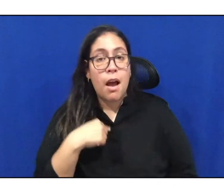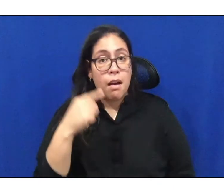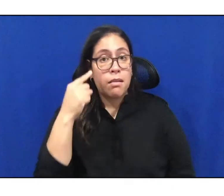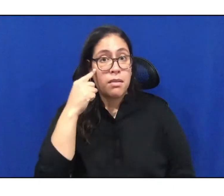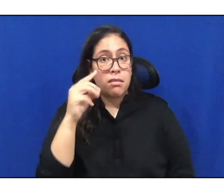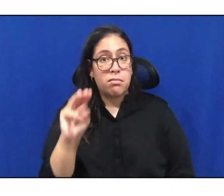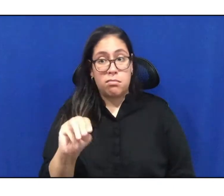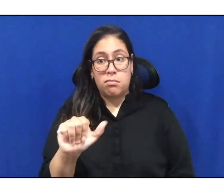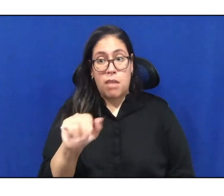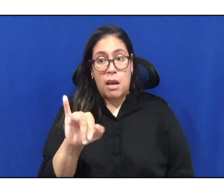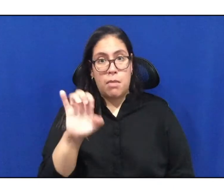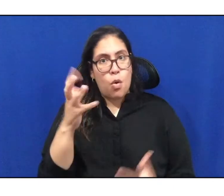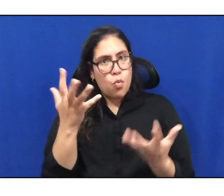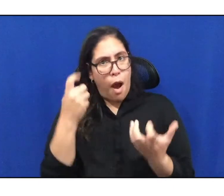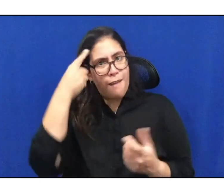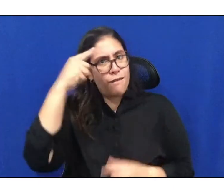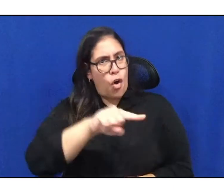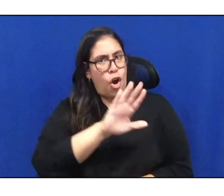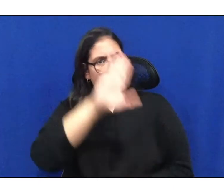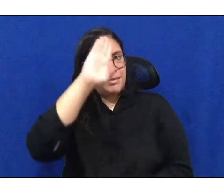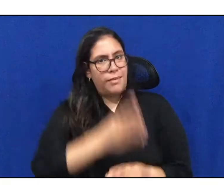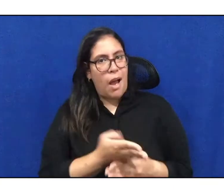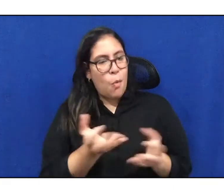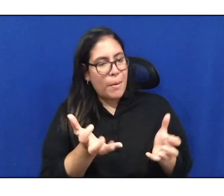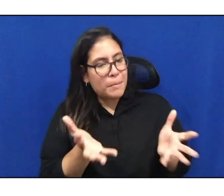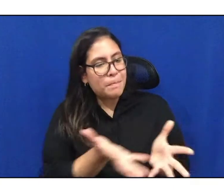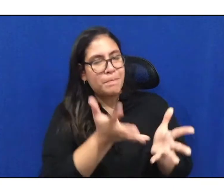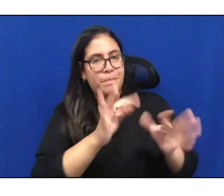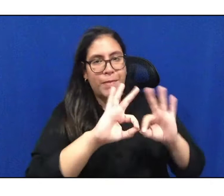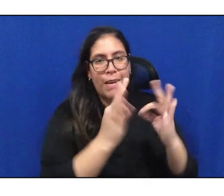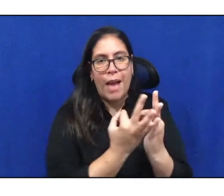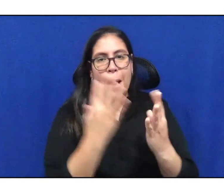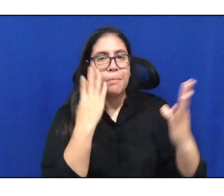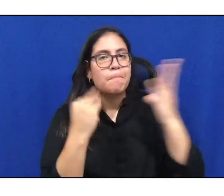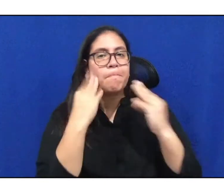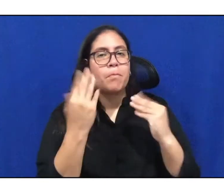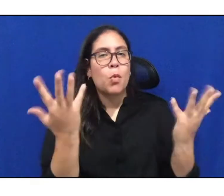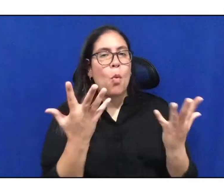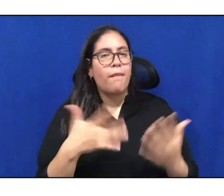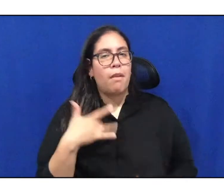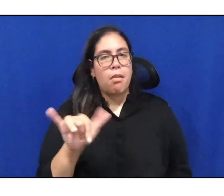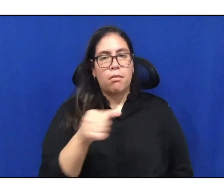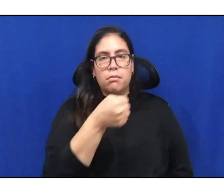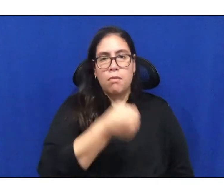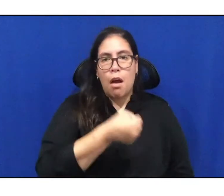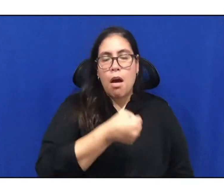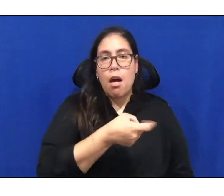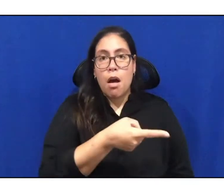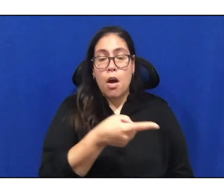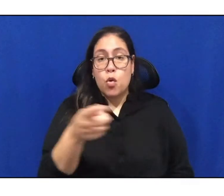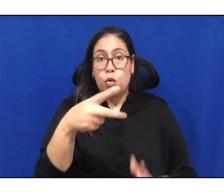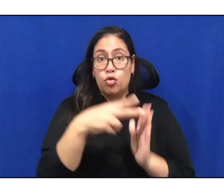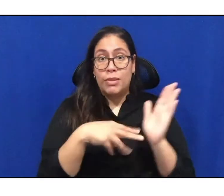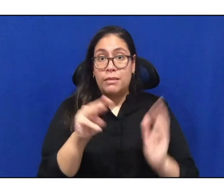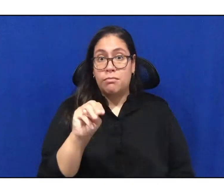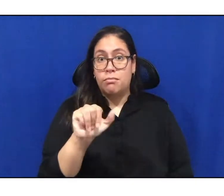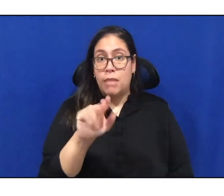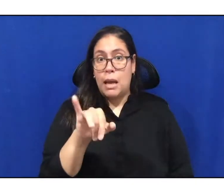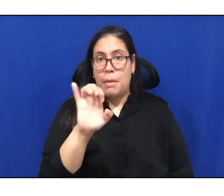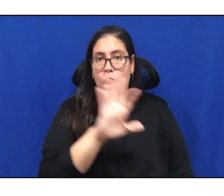Emmett experienced. Right? They talk. If you read Mamie's memoir and her writing about